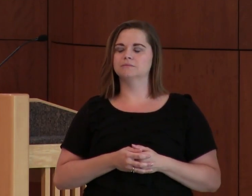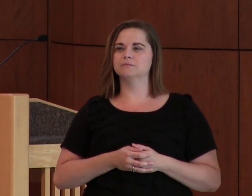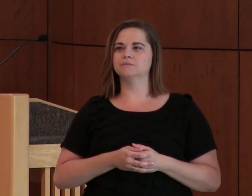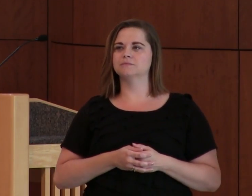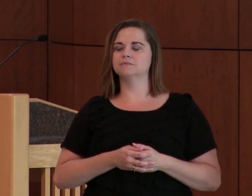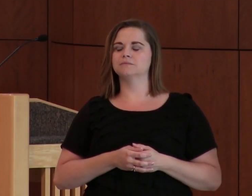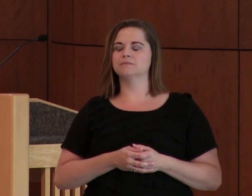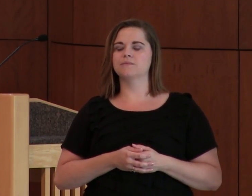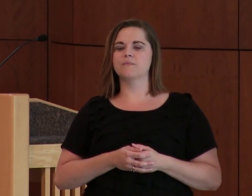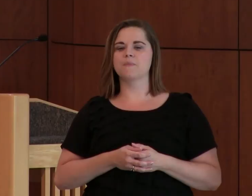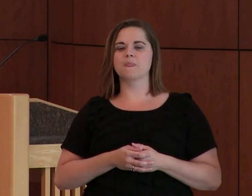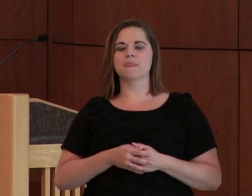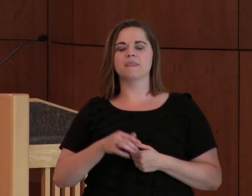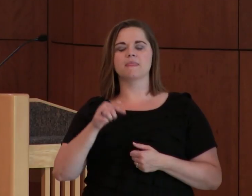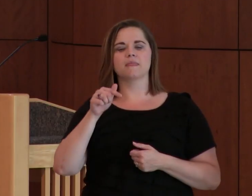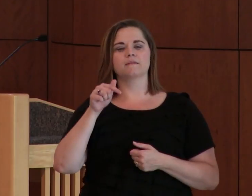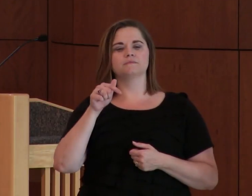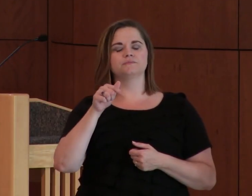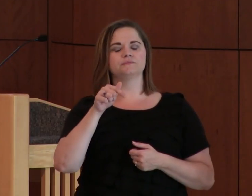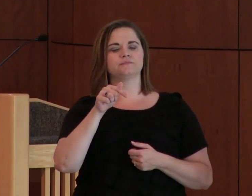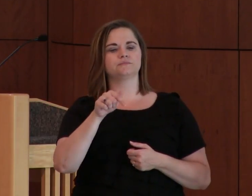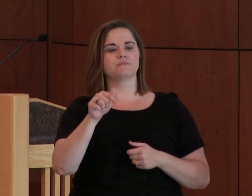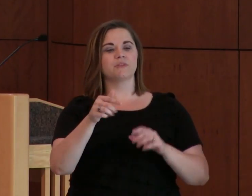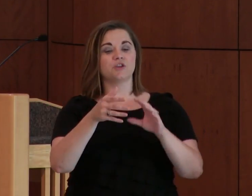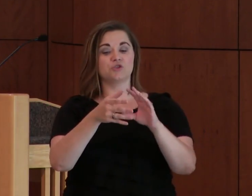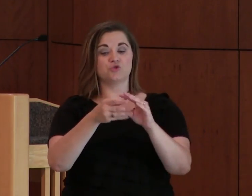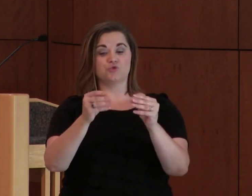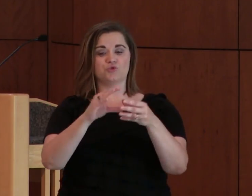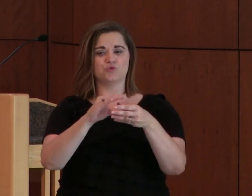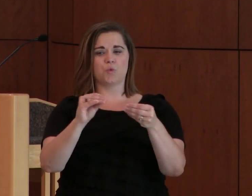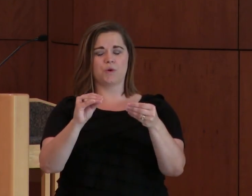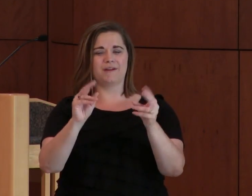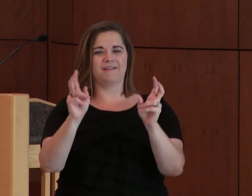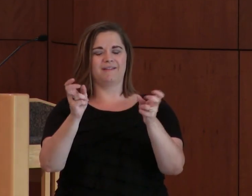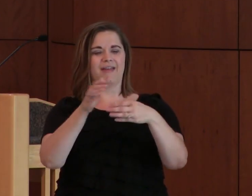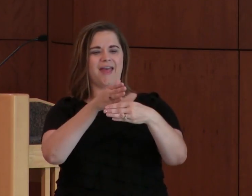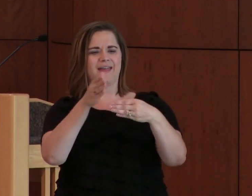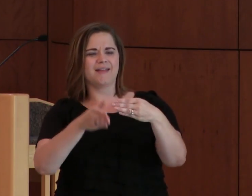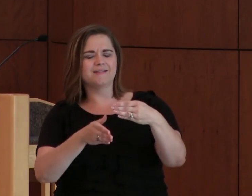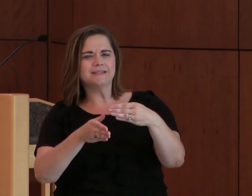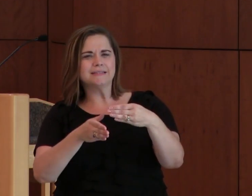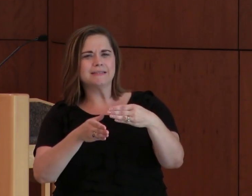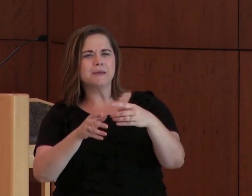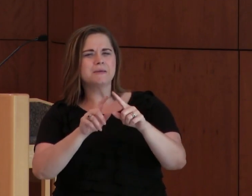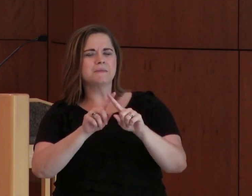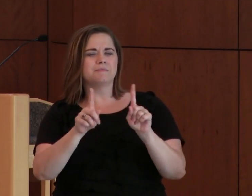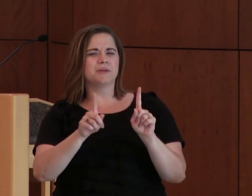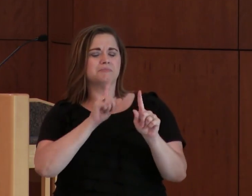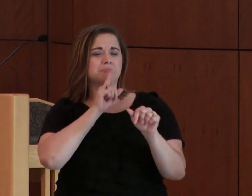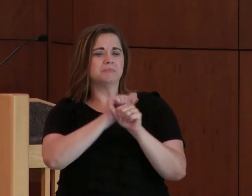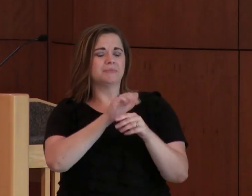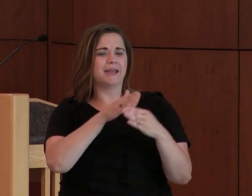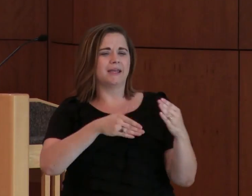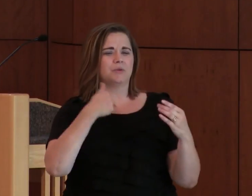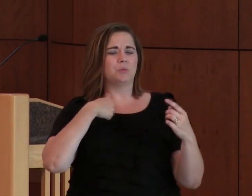And as this story ends but doesn't end, because we wonder what happens to this woman, we wonder what happens to